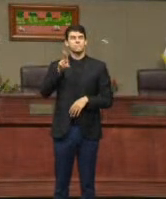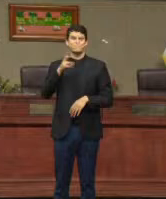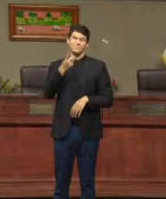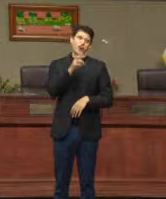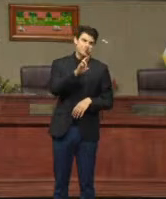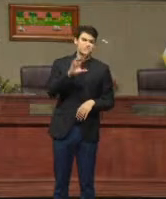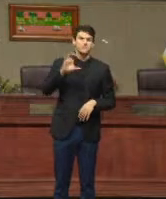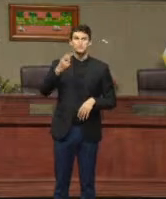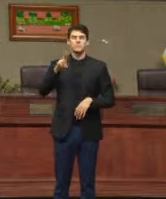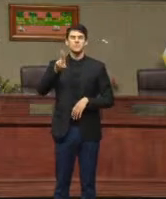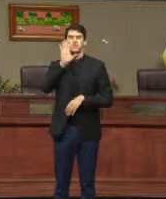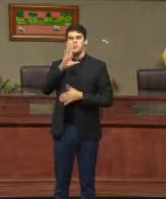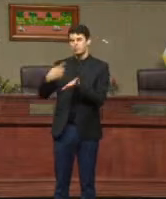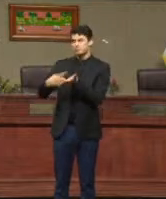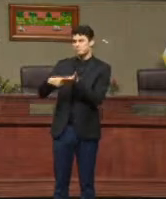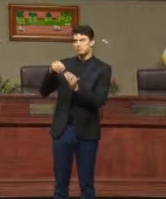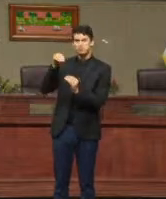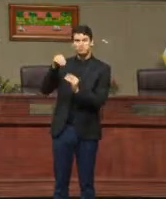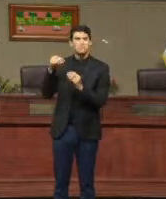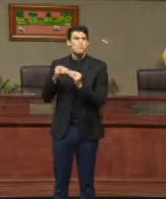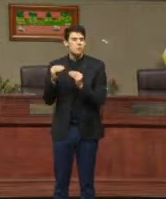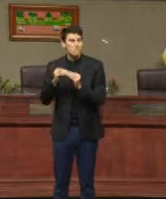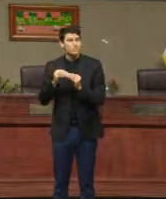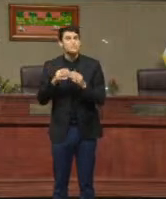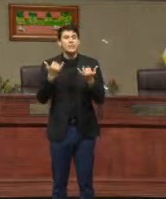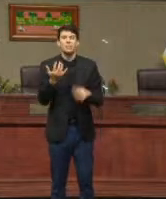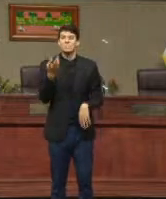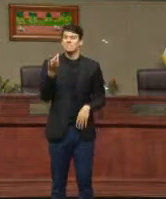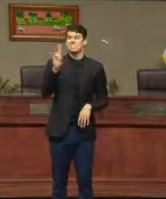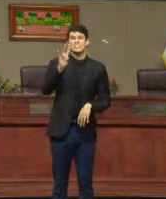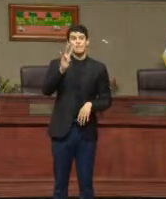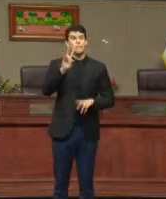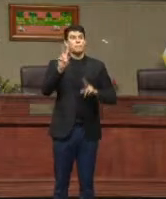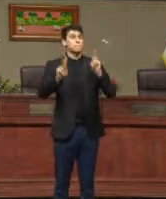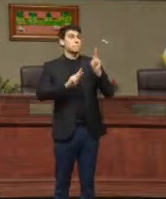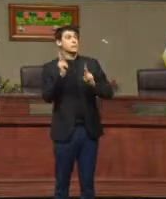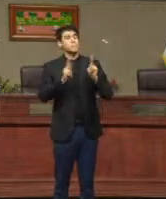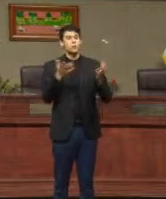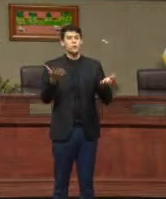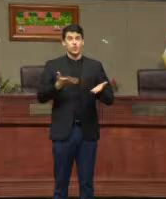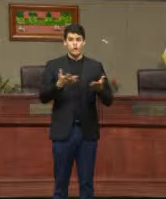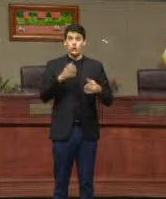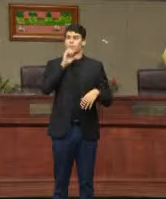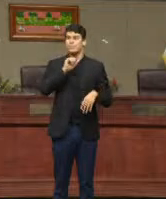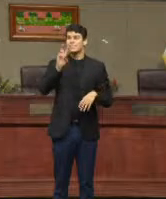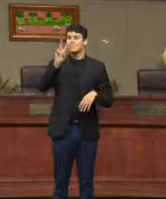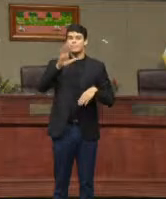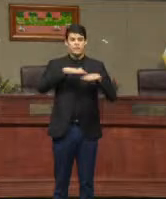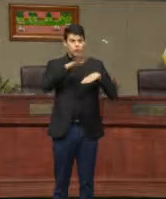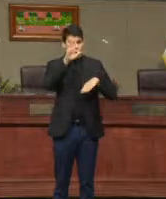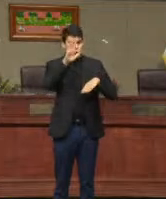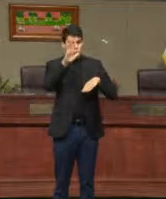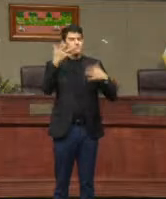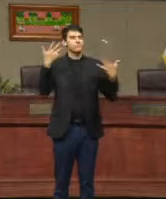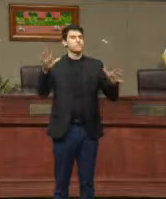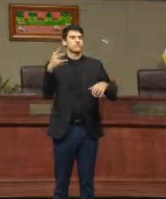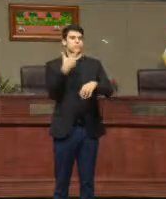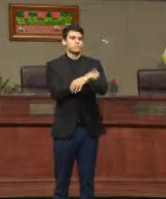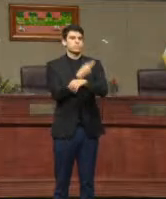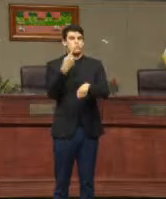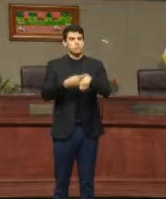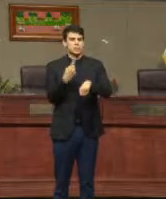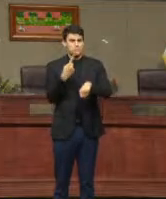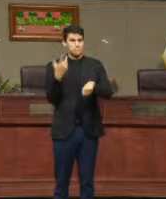but 67% of all residents 65 years of age and older have received at least